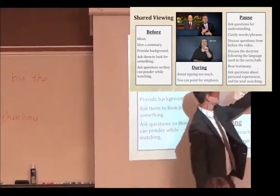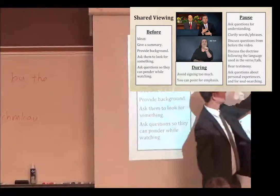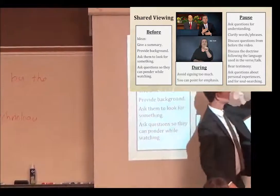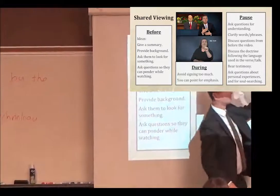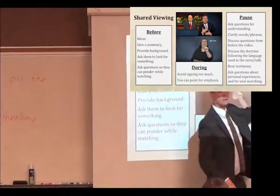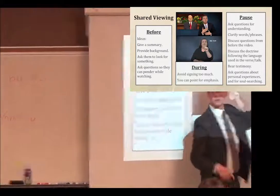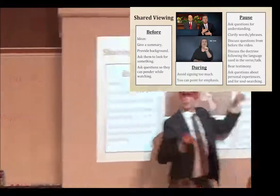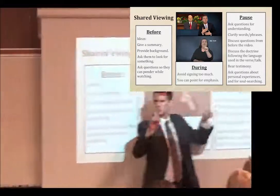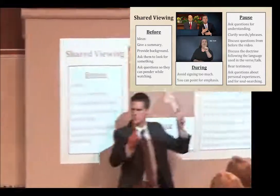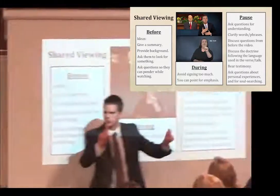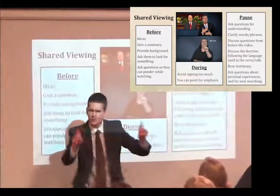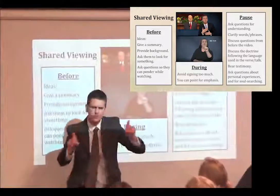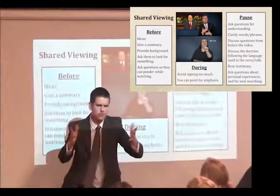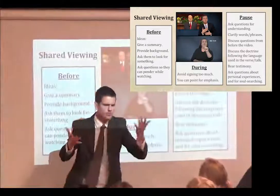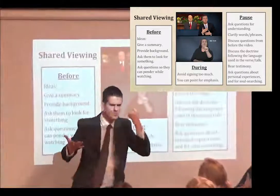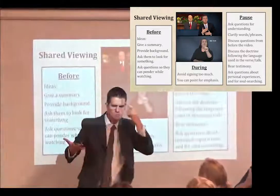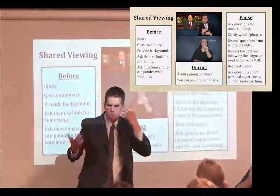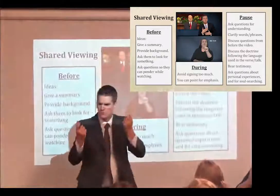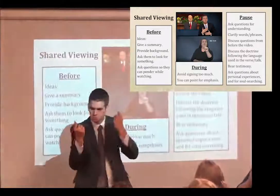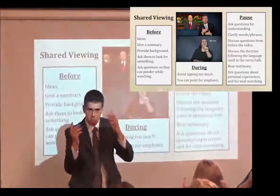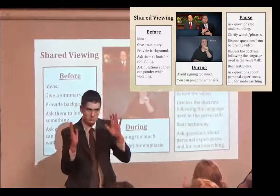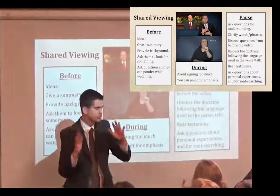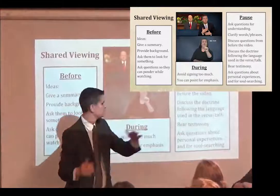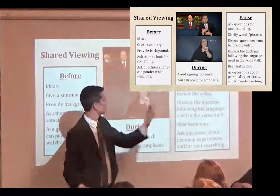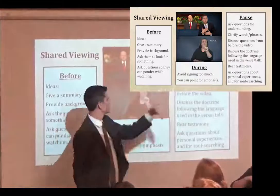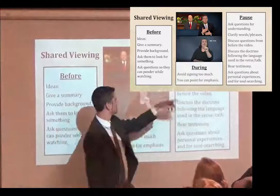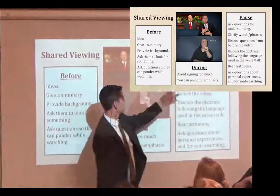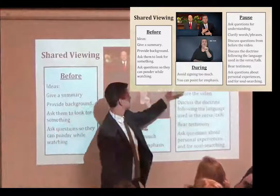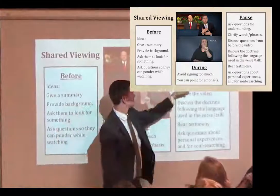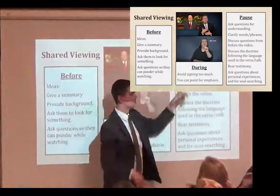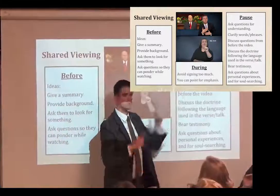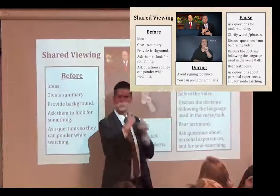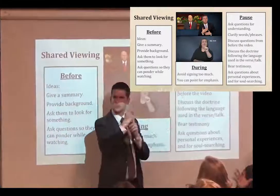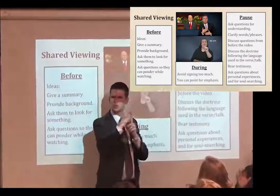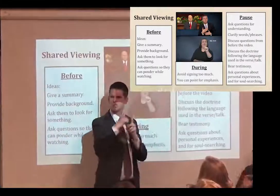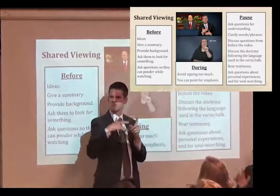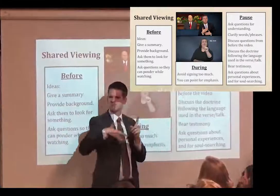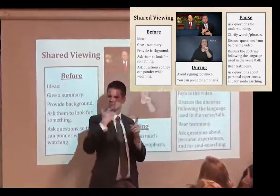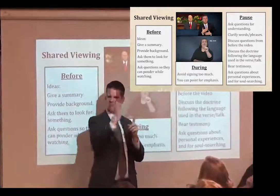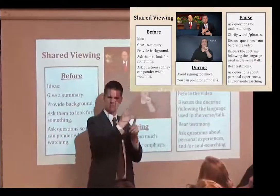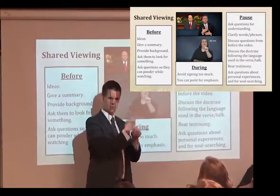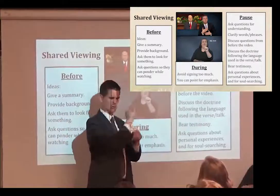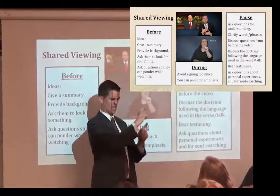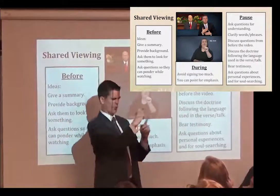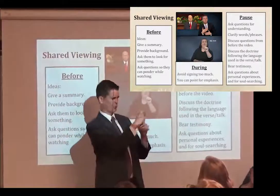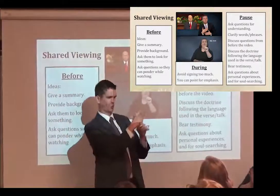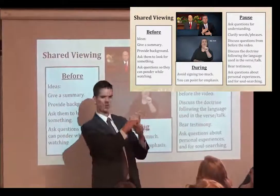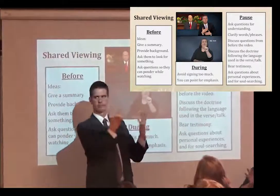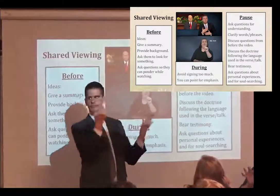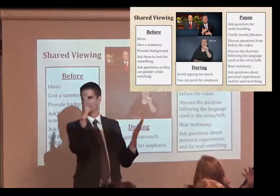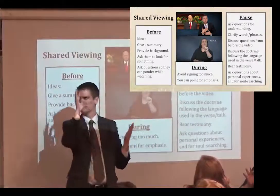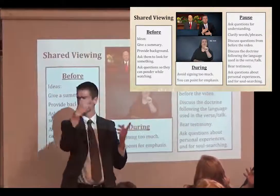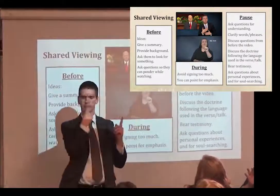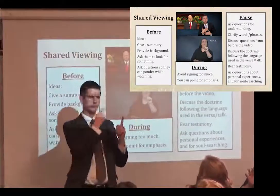pause the video. Then you can ask questions for understanding. What do you think? You can move on. Different words that might be a little bit